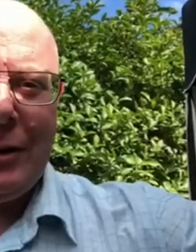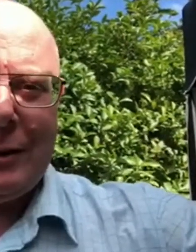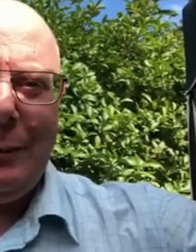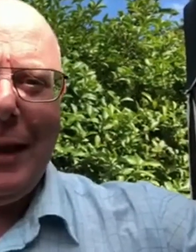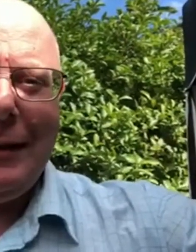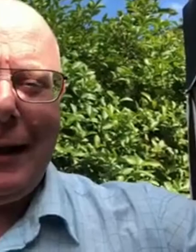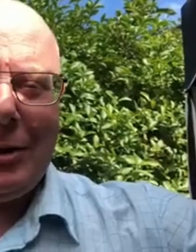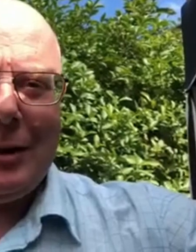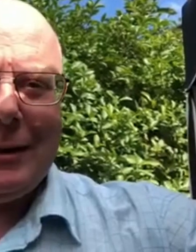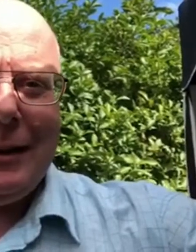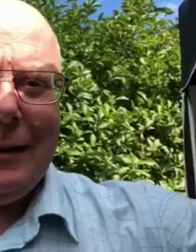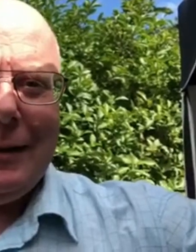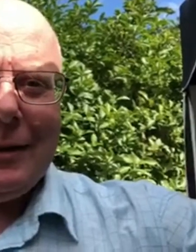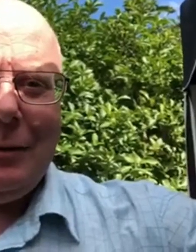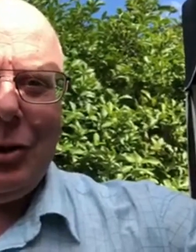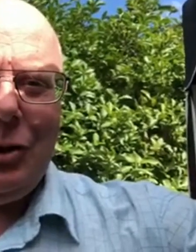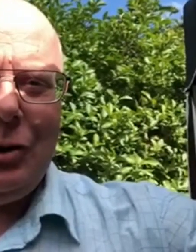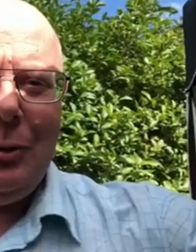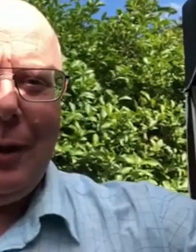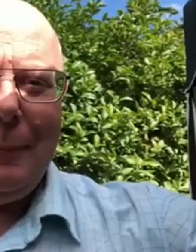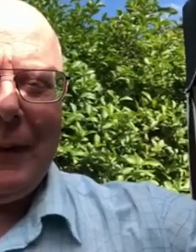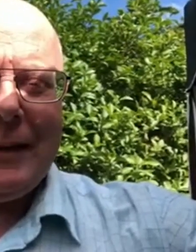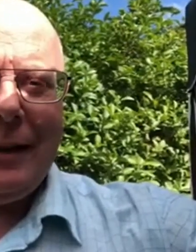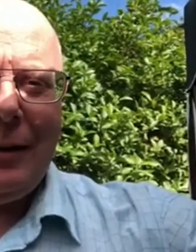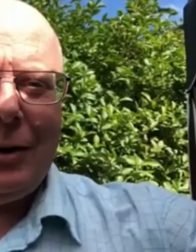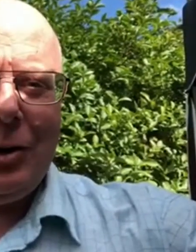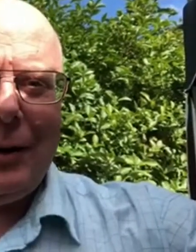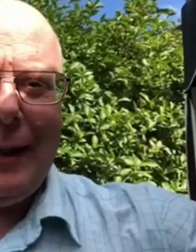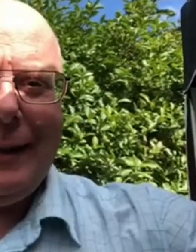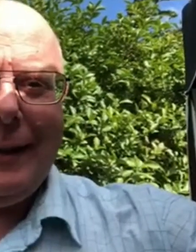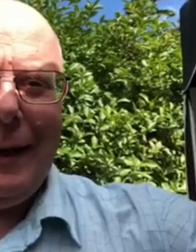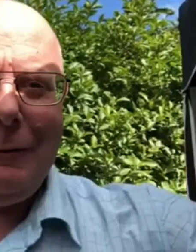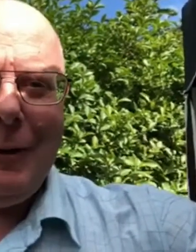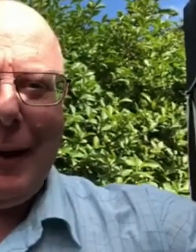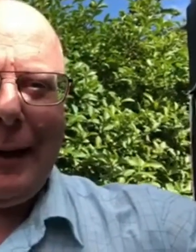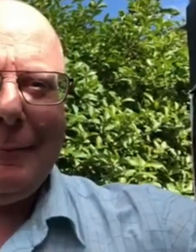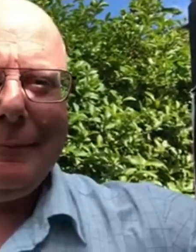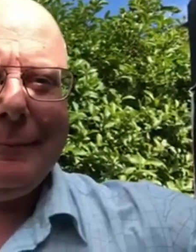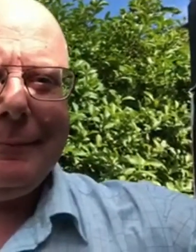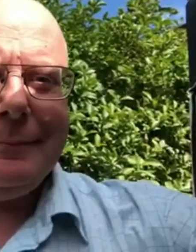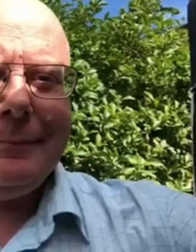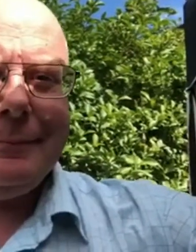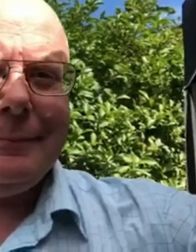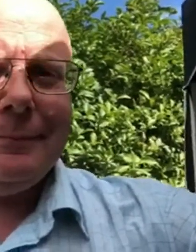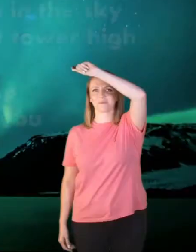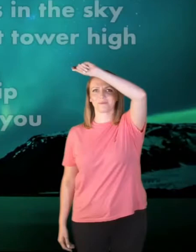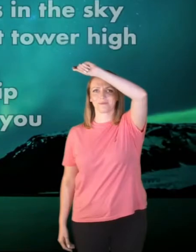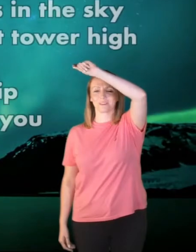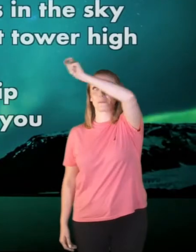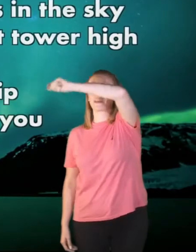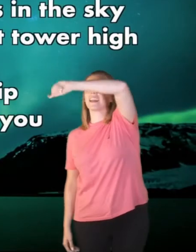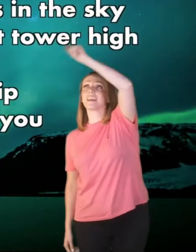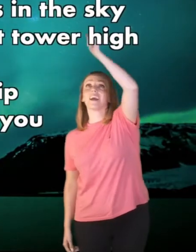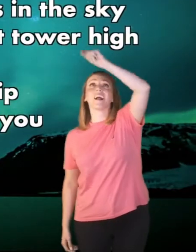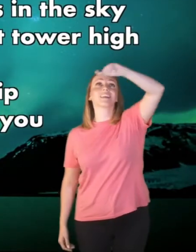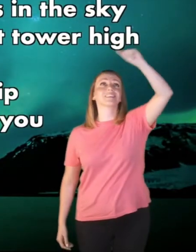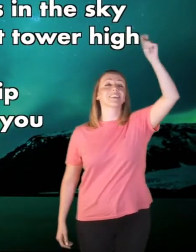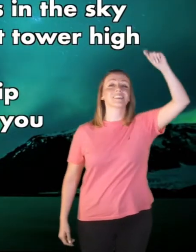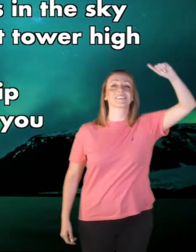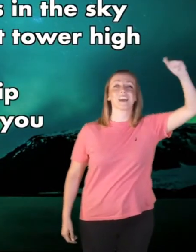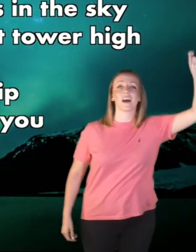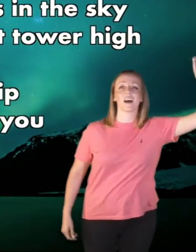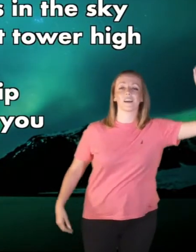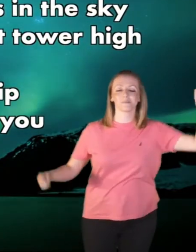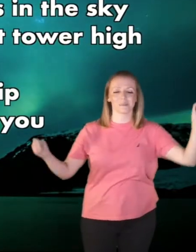some of you, but it's got some really good actions. So do sing along and join in if you can. You painted colors